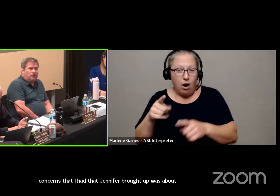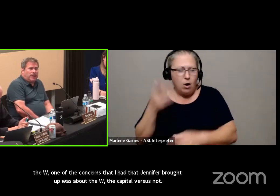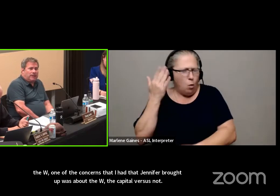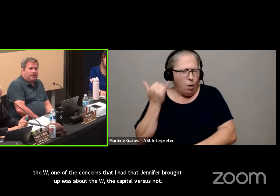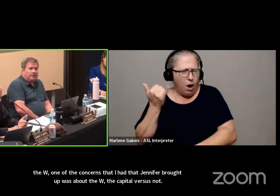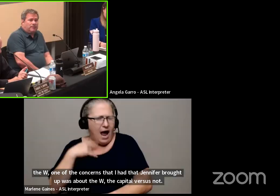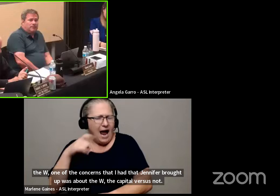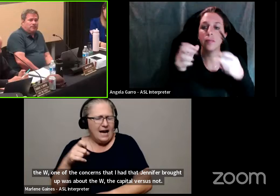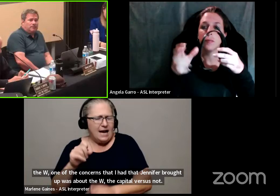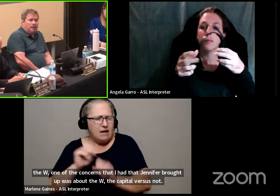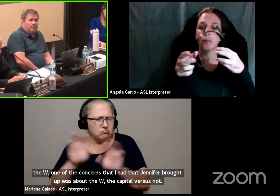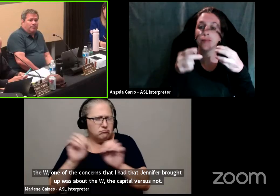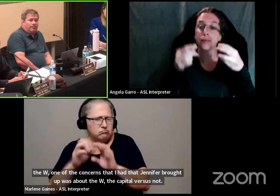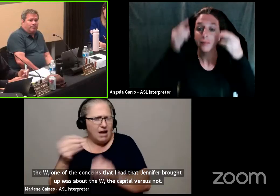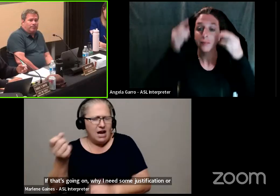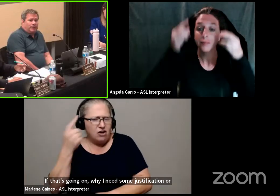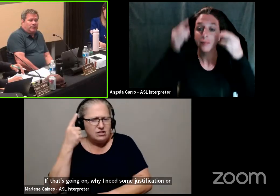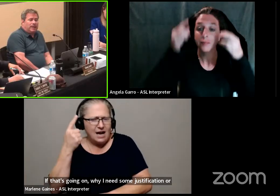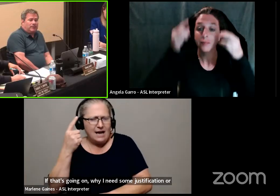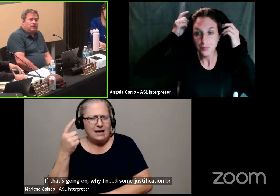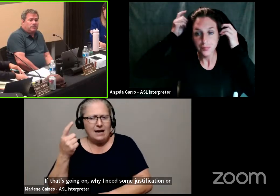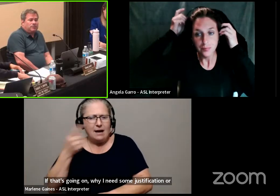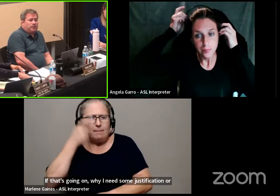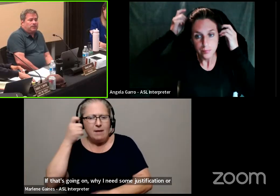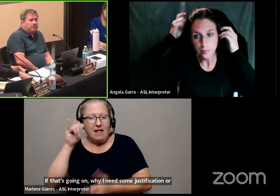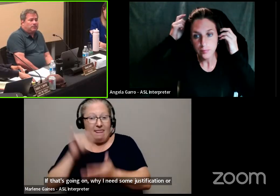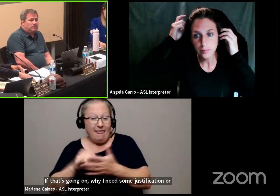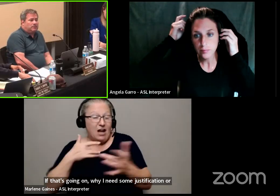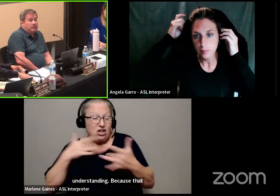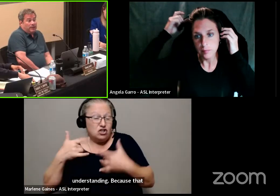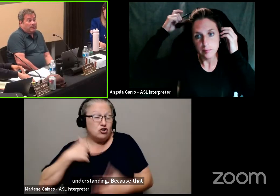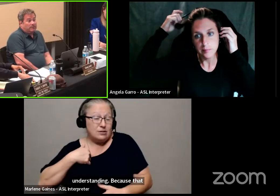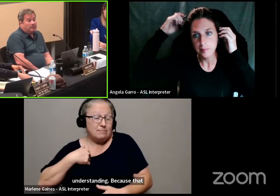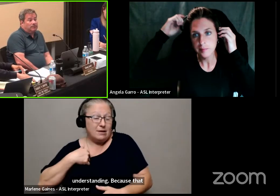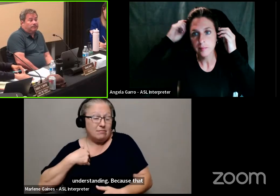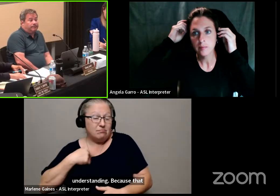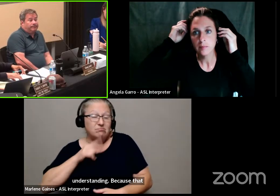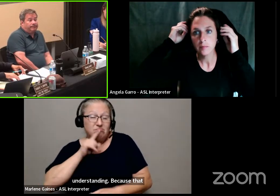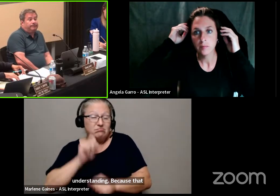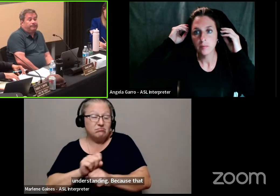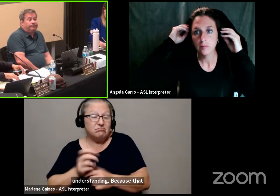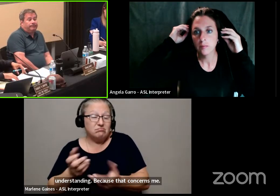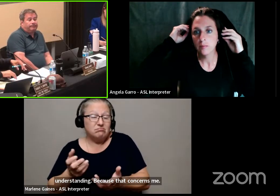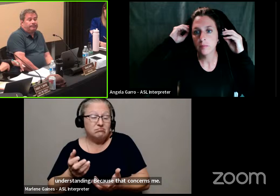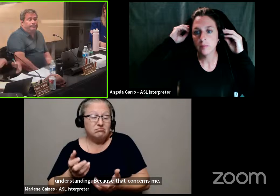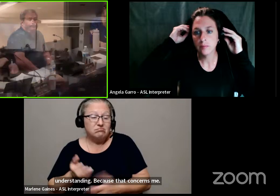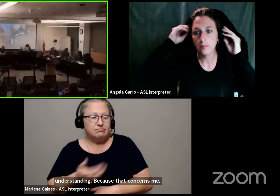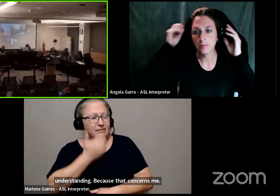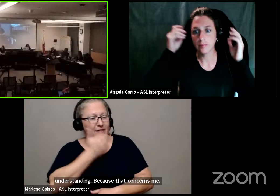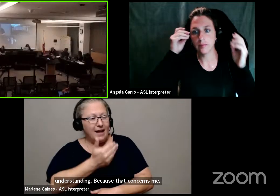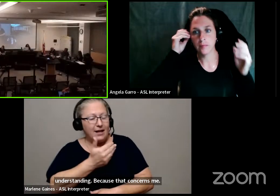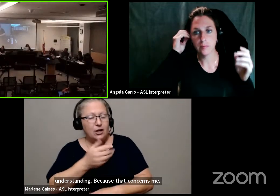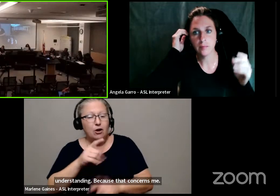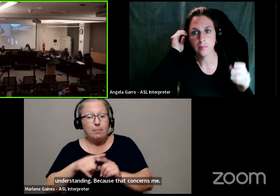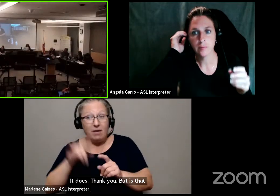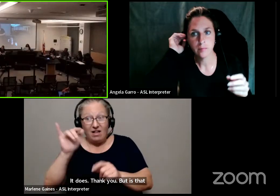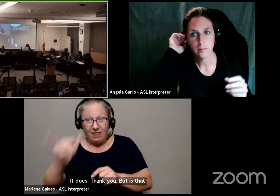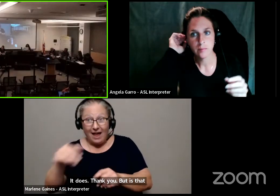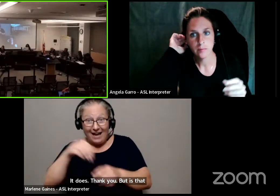justification or understanding. Because that concerns me. It does. Thank you. But is that